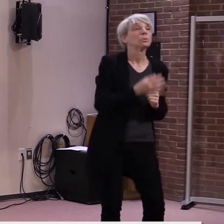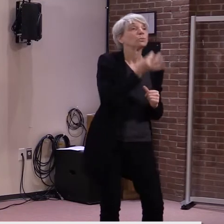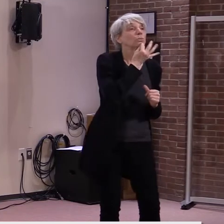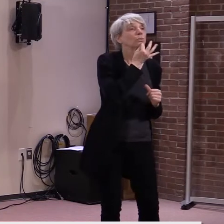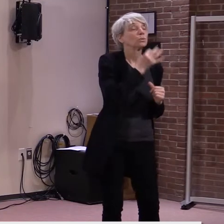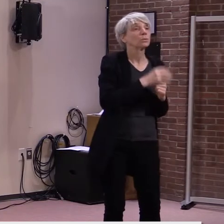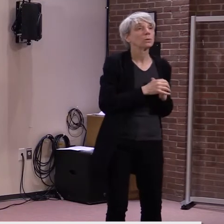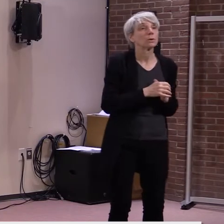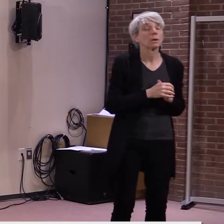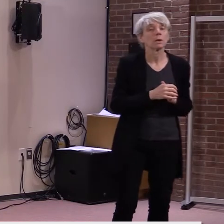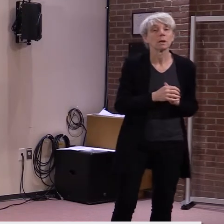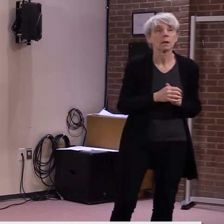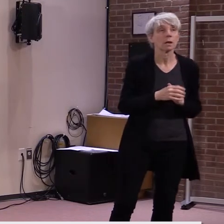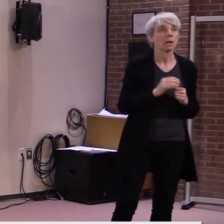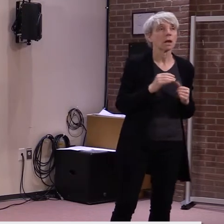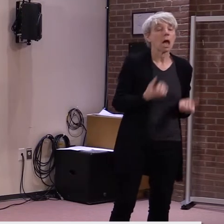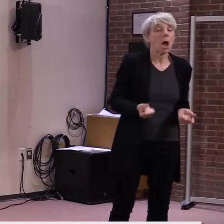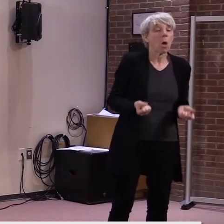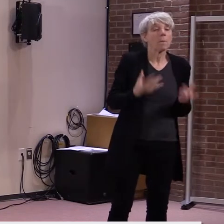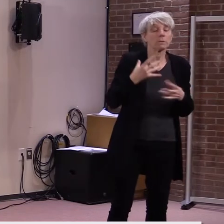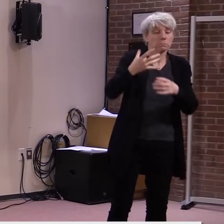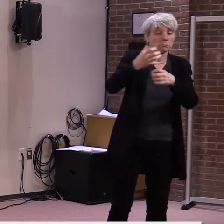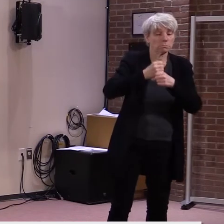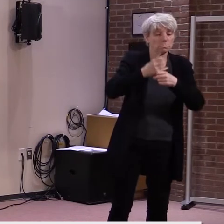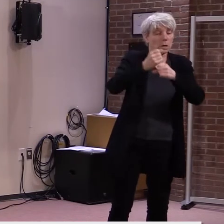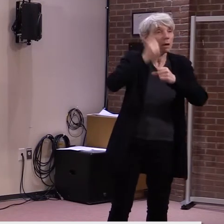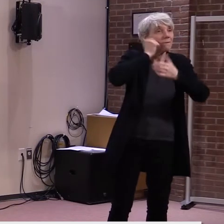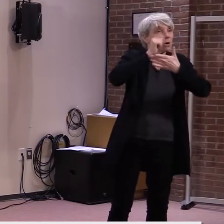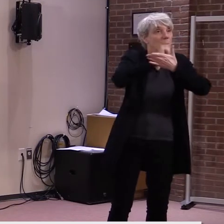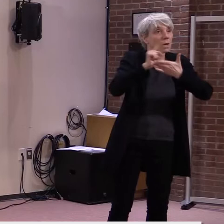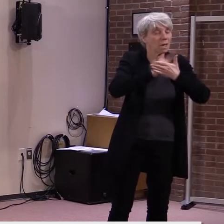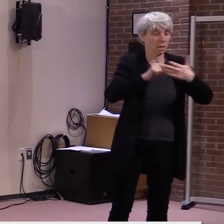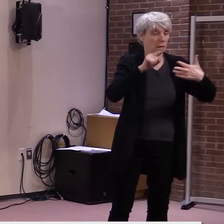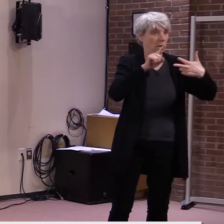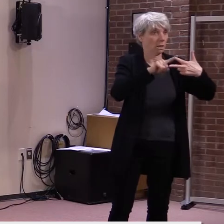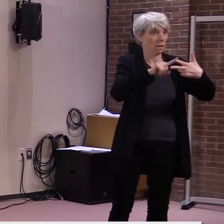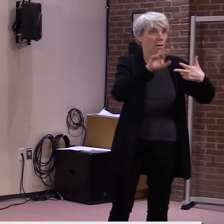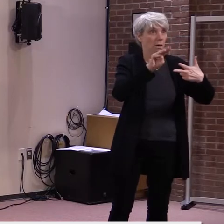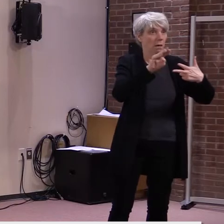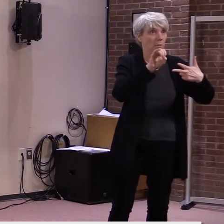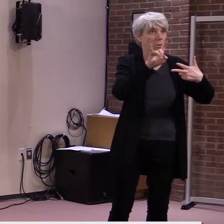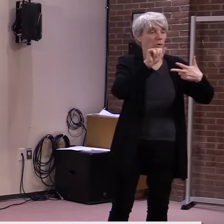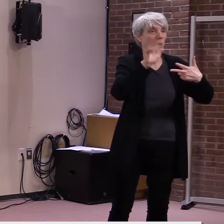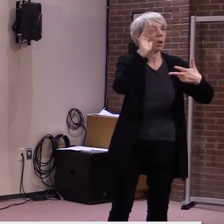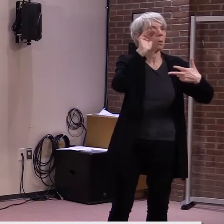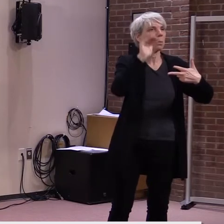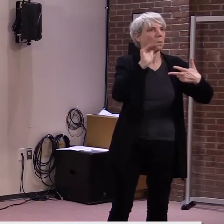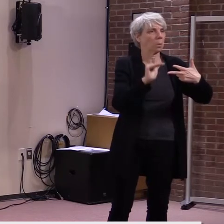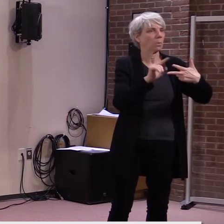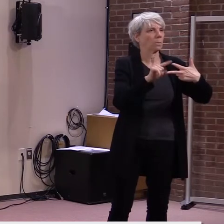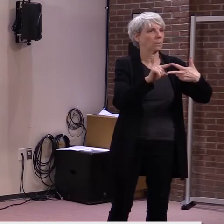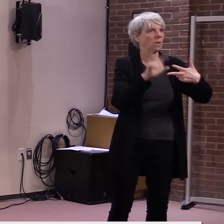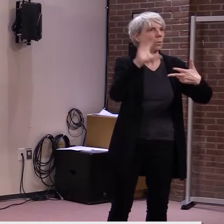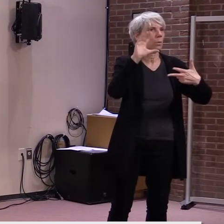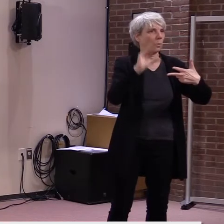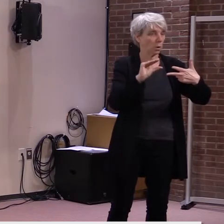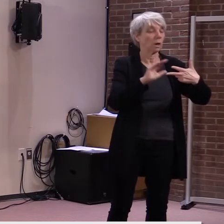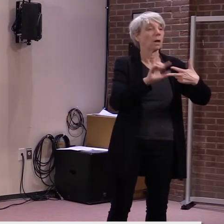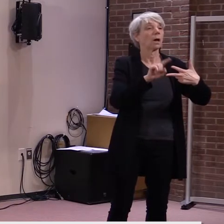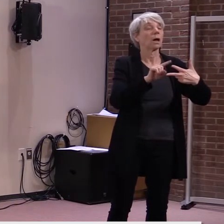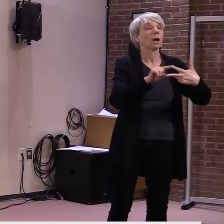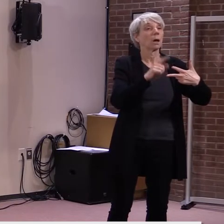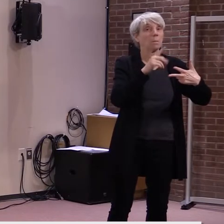reducing our size of allocation of Moderna at some point, primarily because not